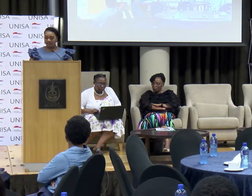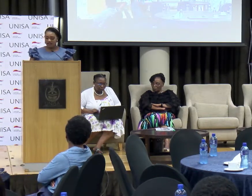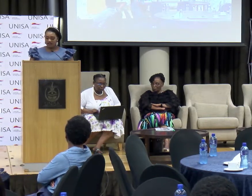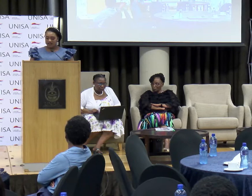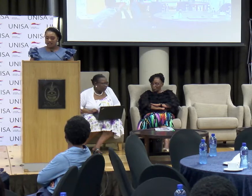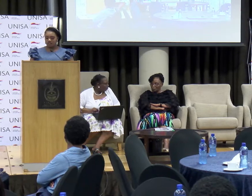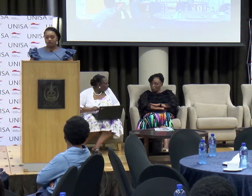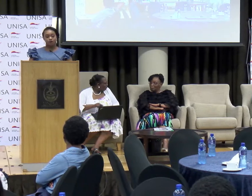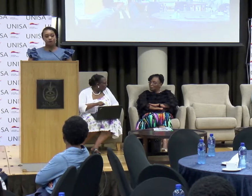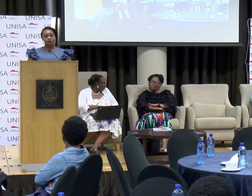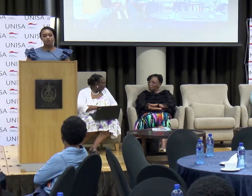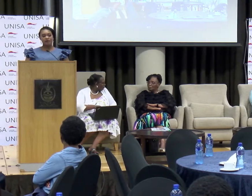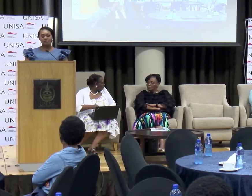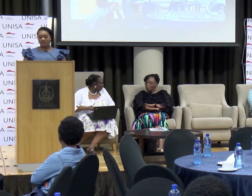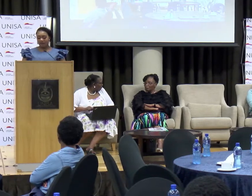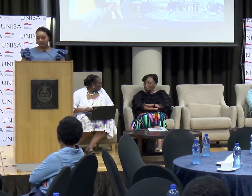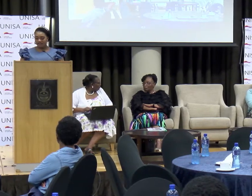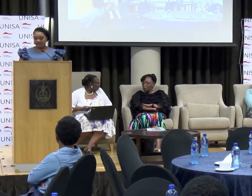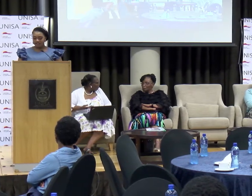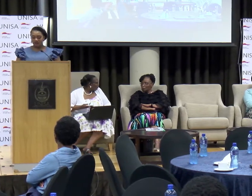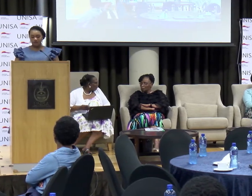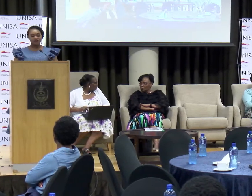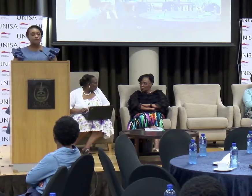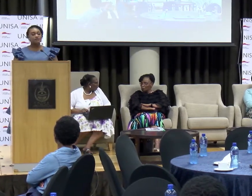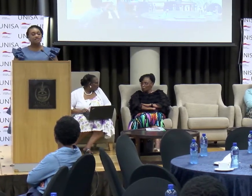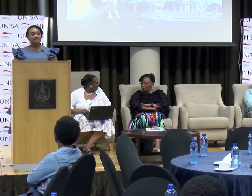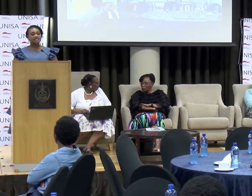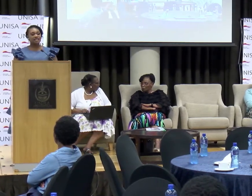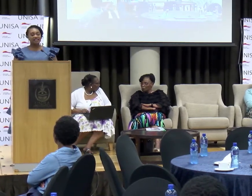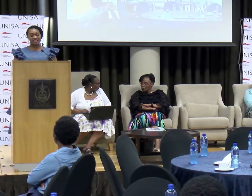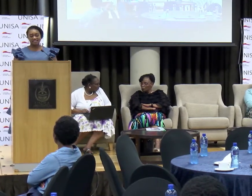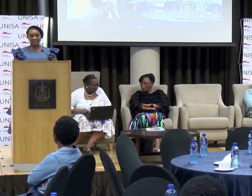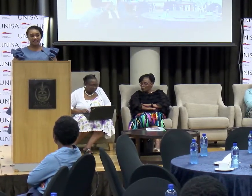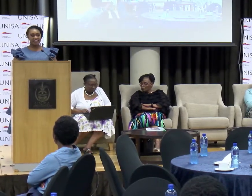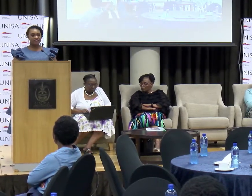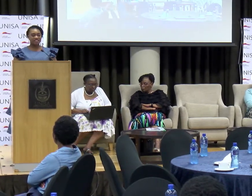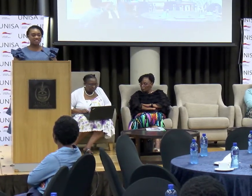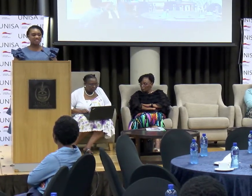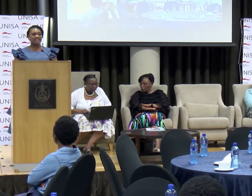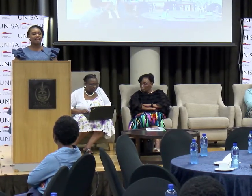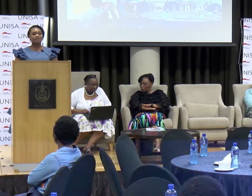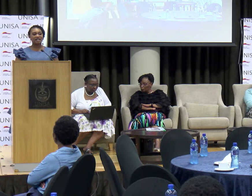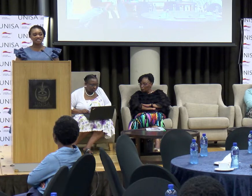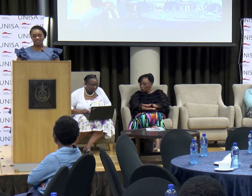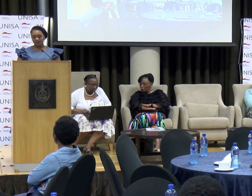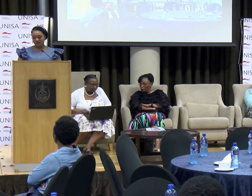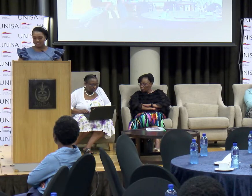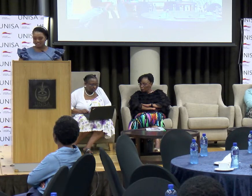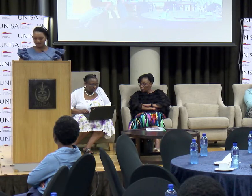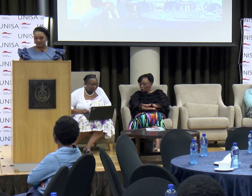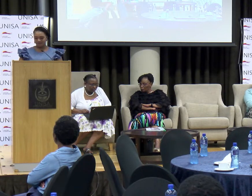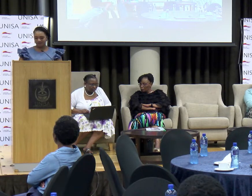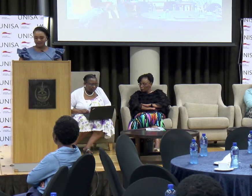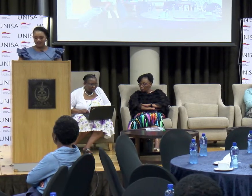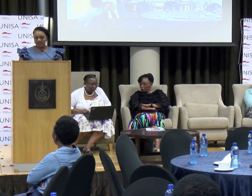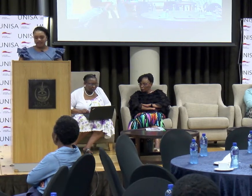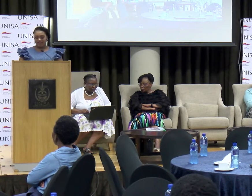commemoration is to promote public awareness of linguistics and cultural diversity and